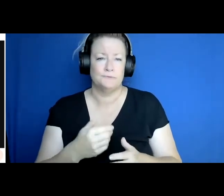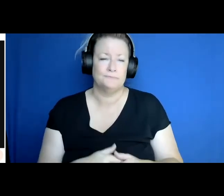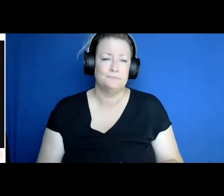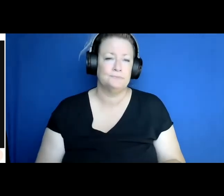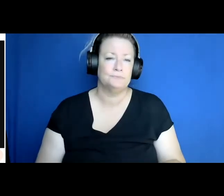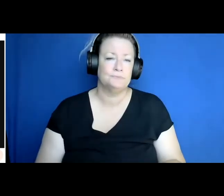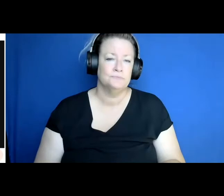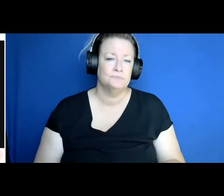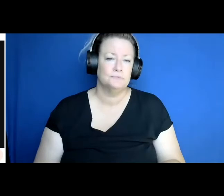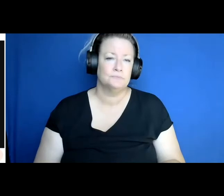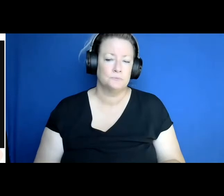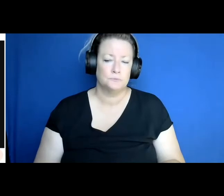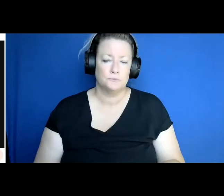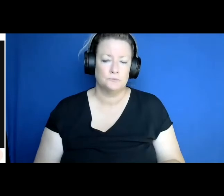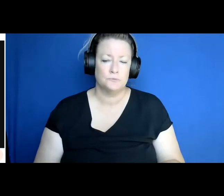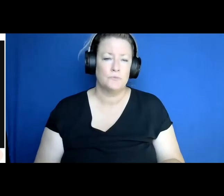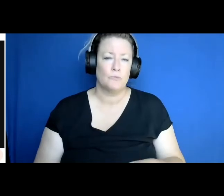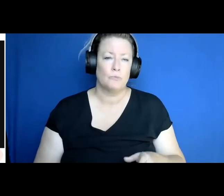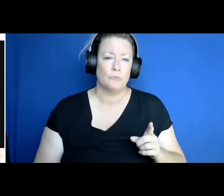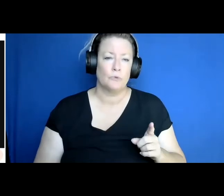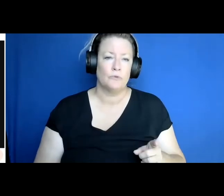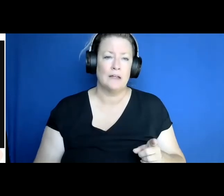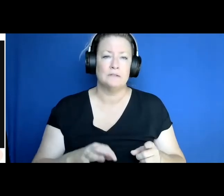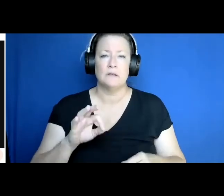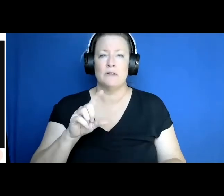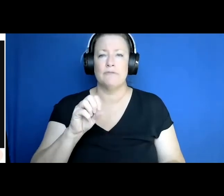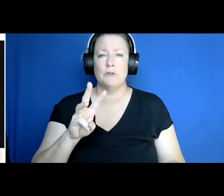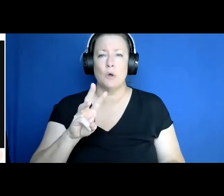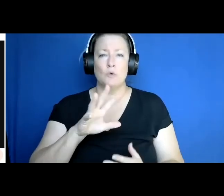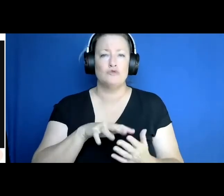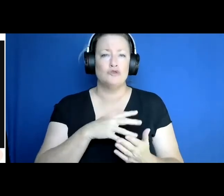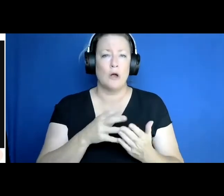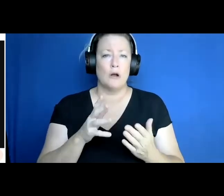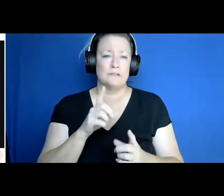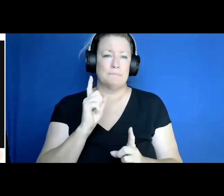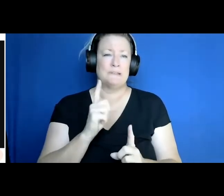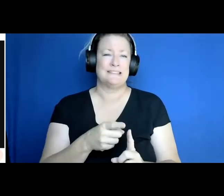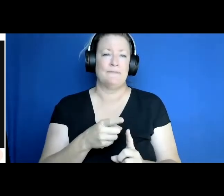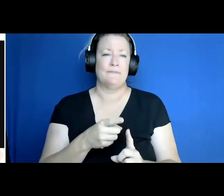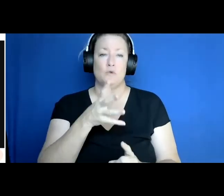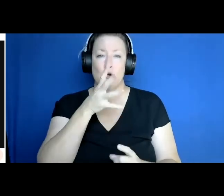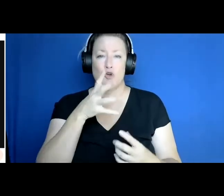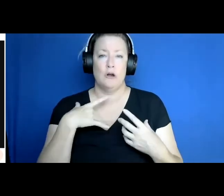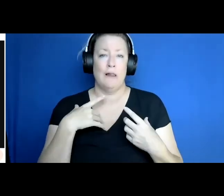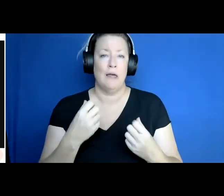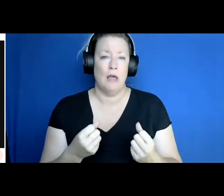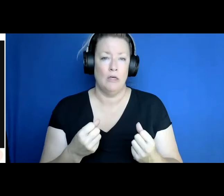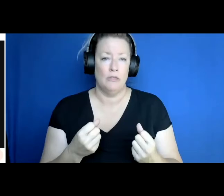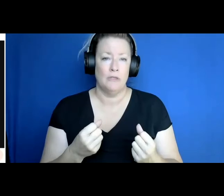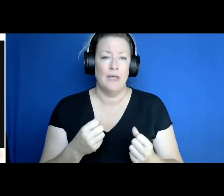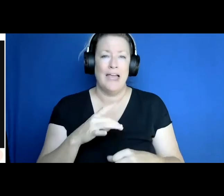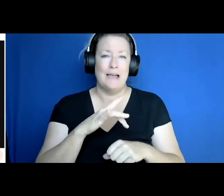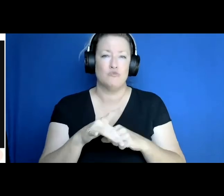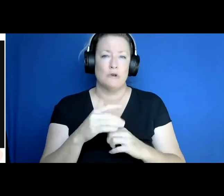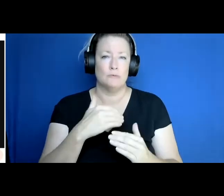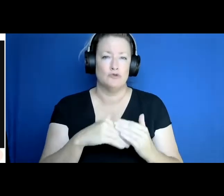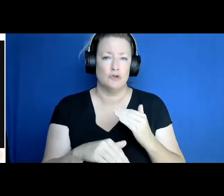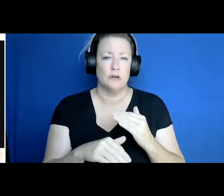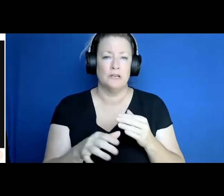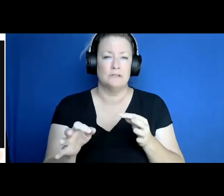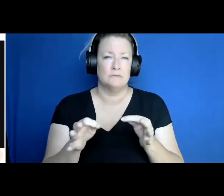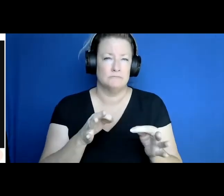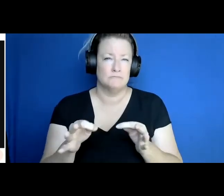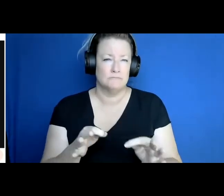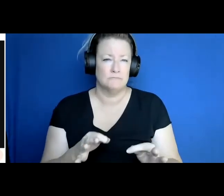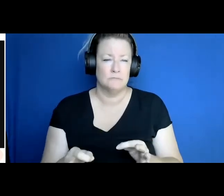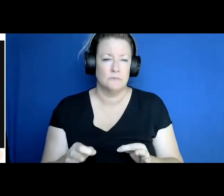So this is a flow chart specific to maternal health and prematurity to walk us through what these steps